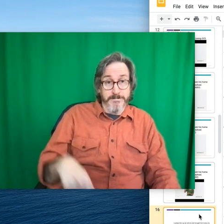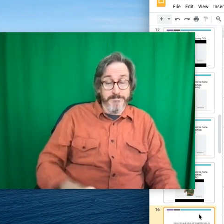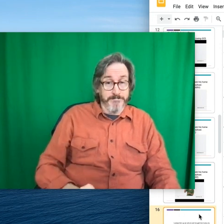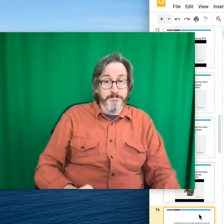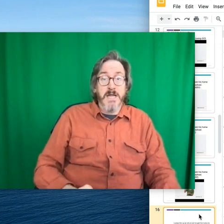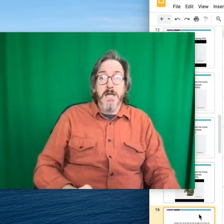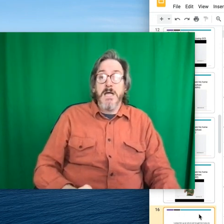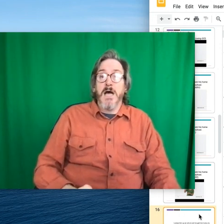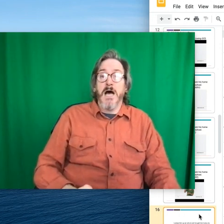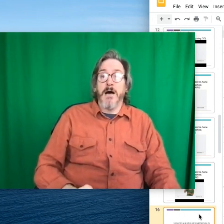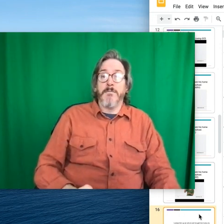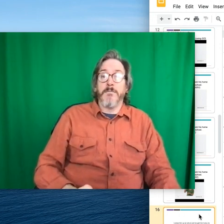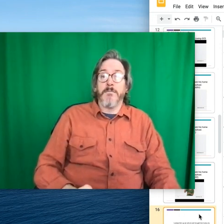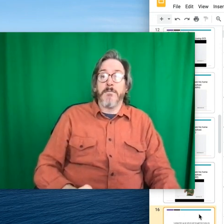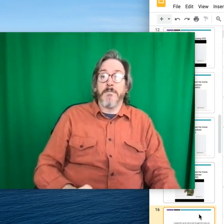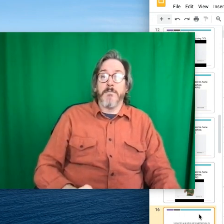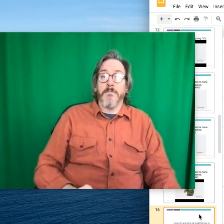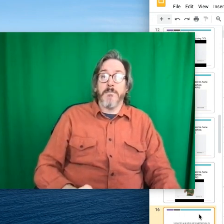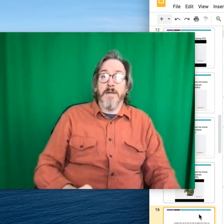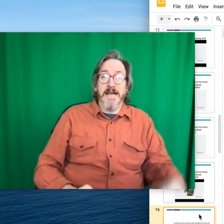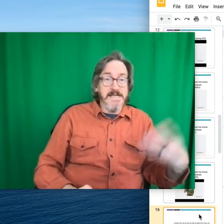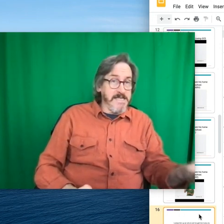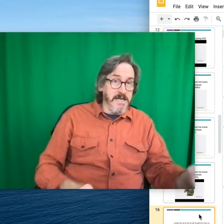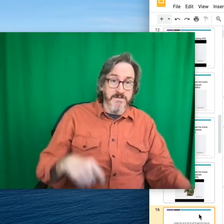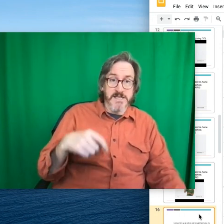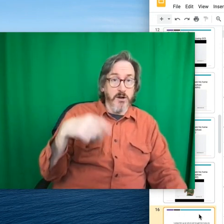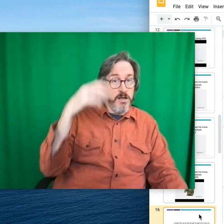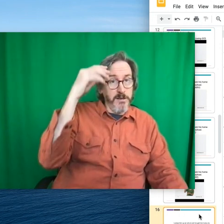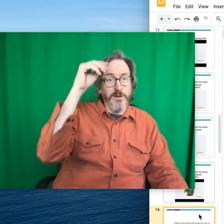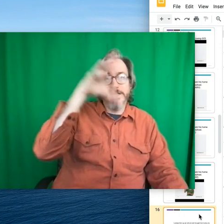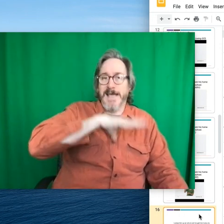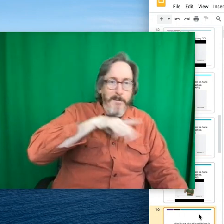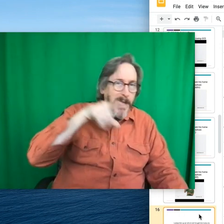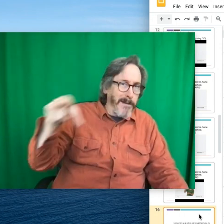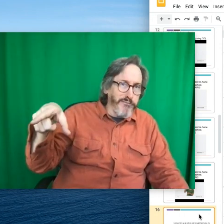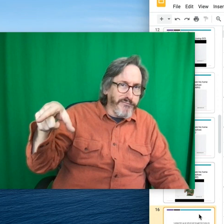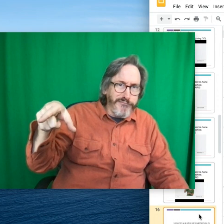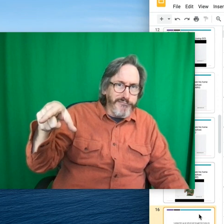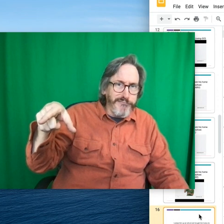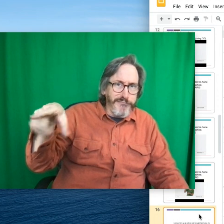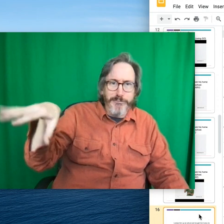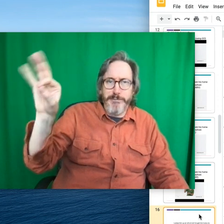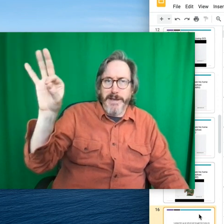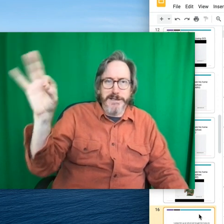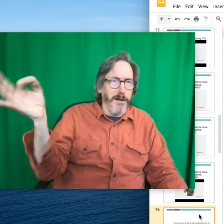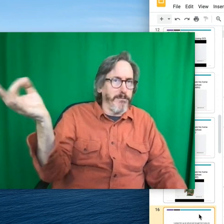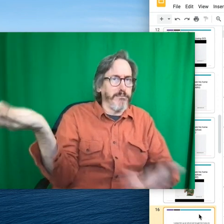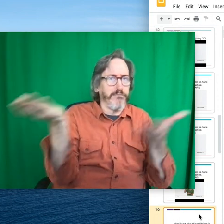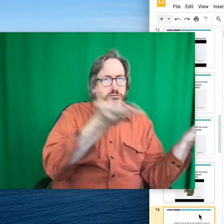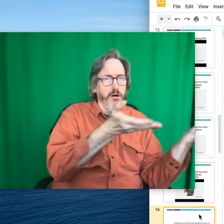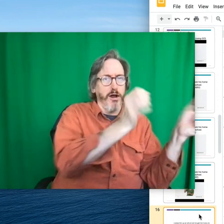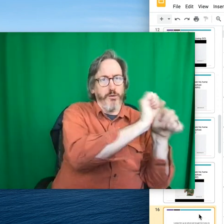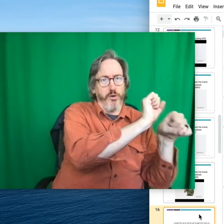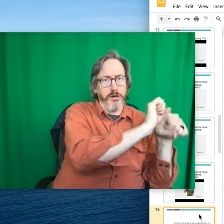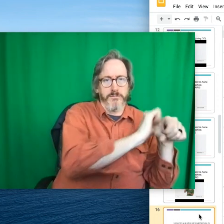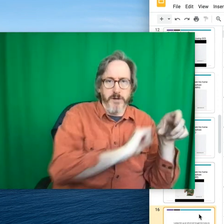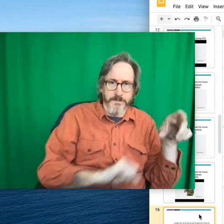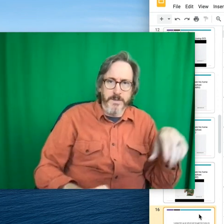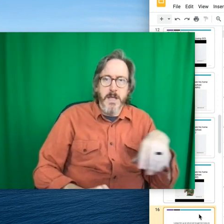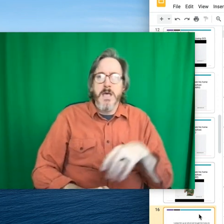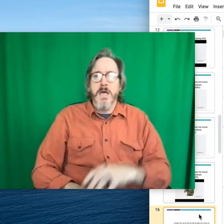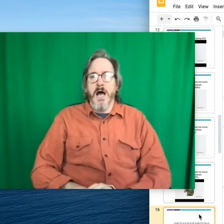right? And it's easy enough to say. You can say, man, picked up, brought to